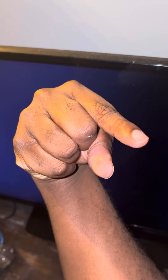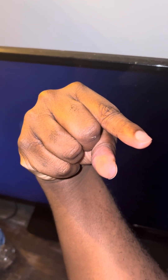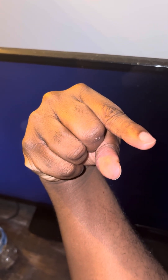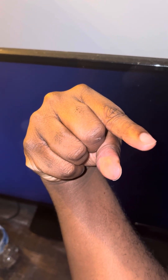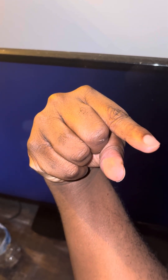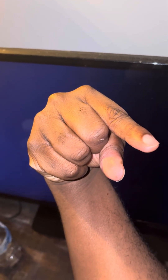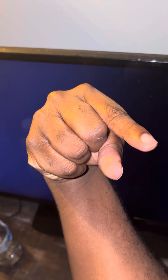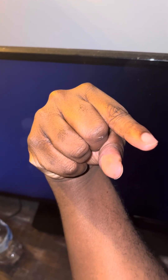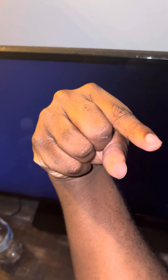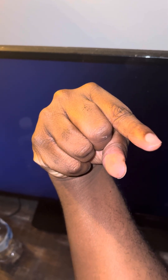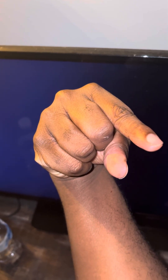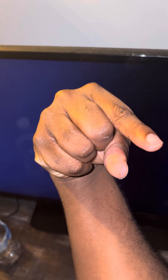gum.